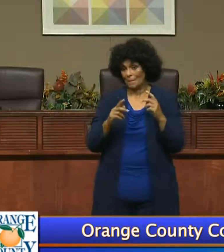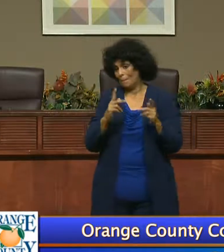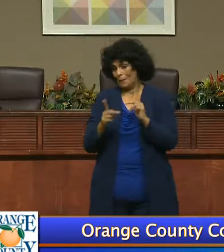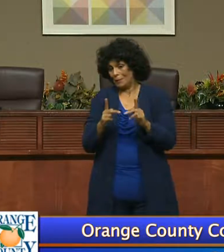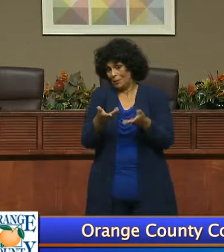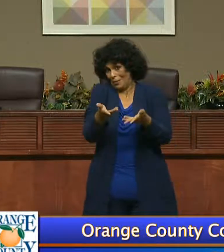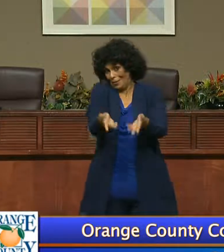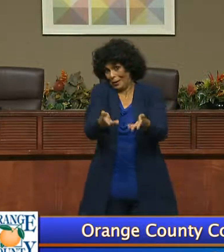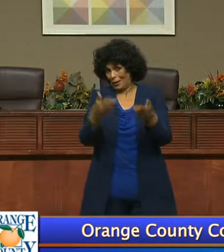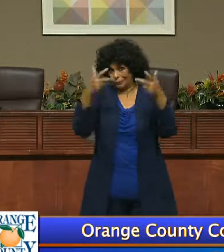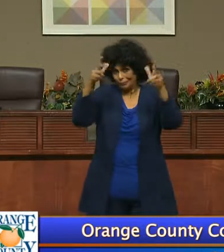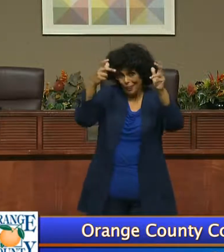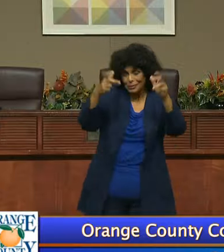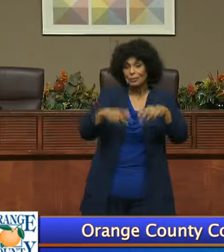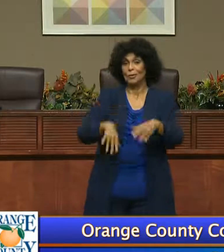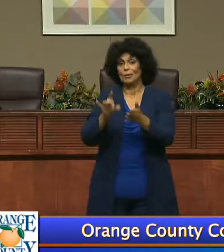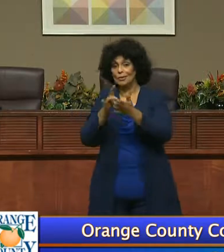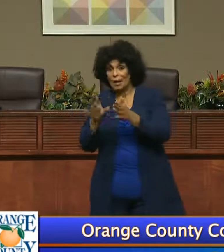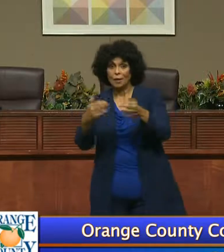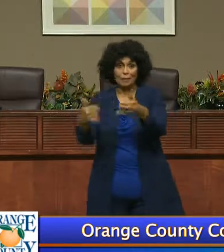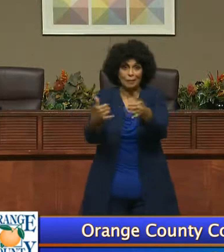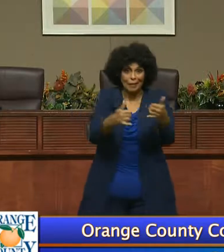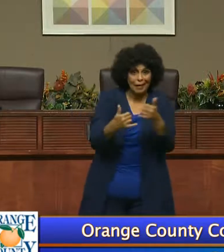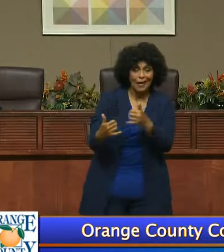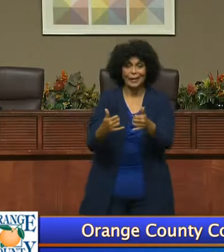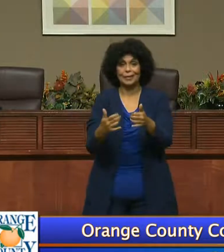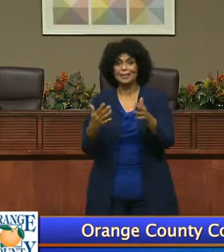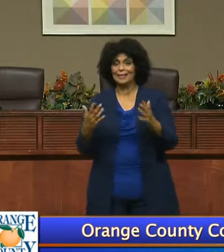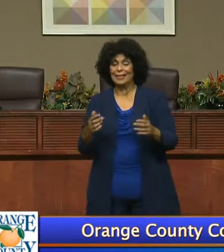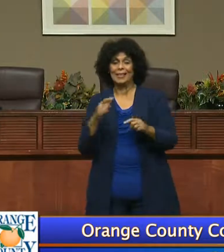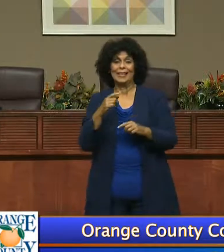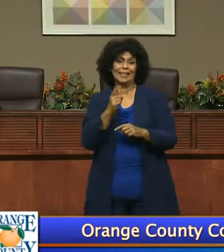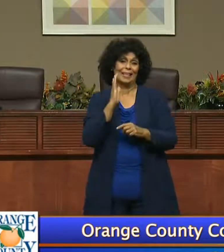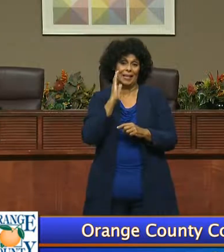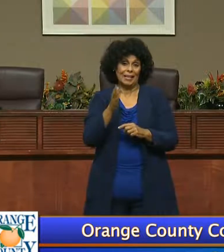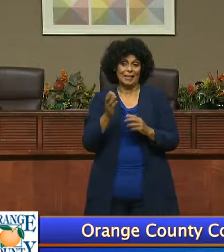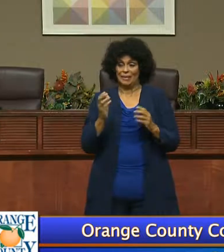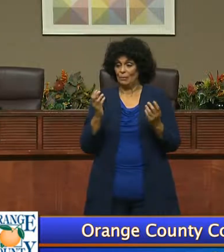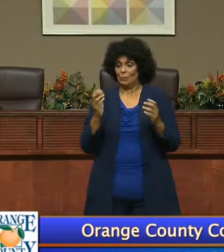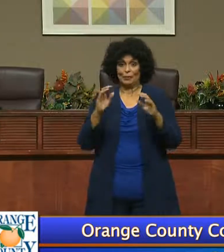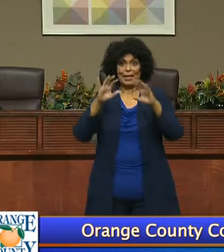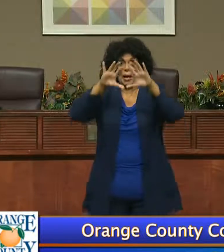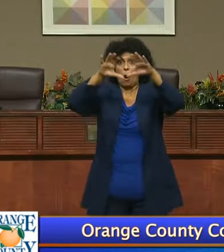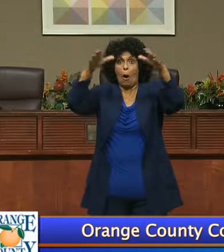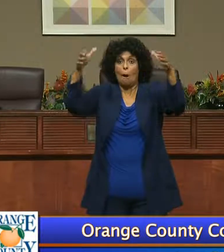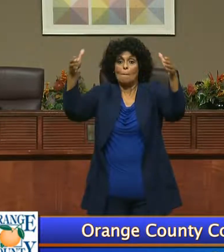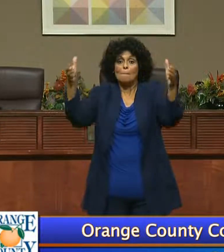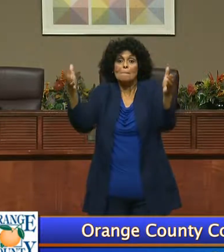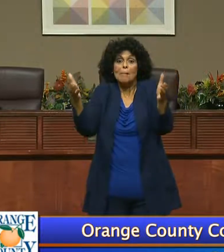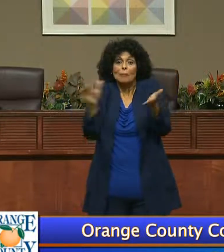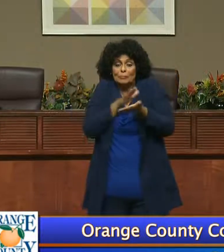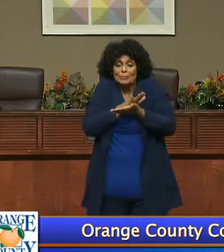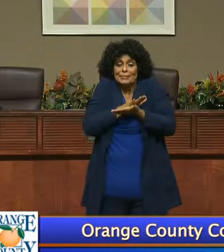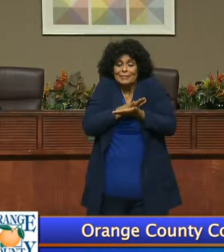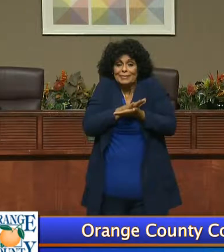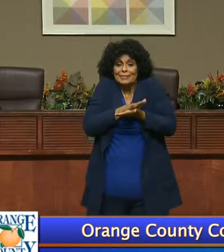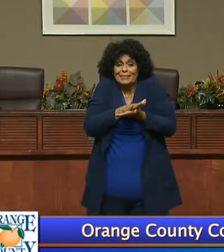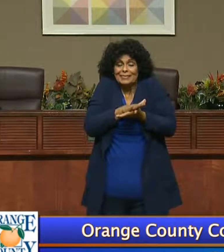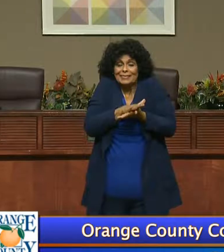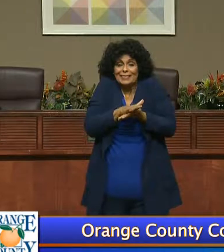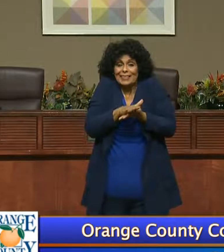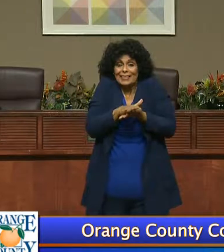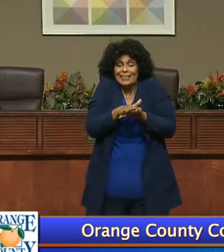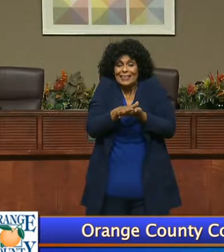athletes because in the terminology they use, they'll be staying within a bubble. They will stay on site, they will